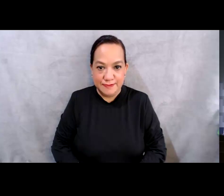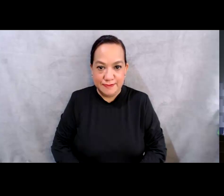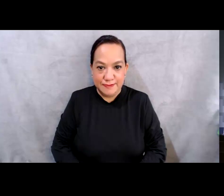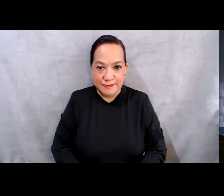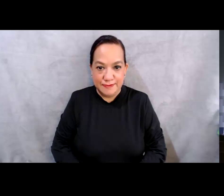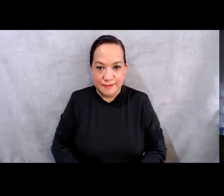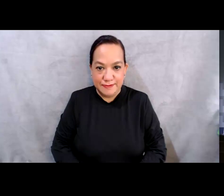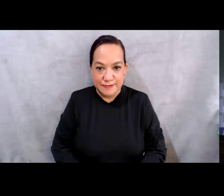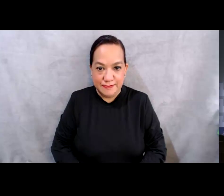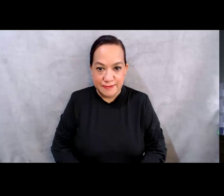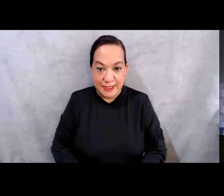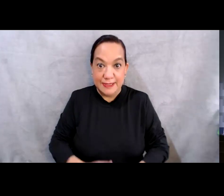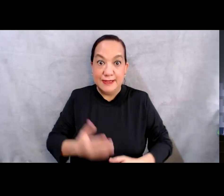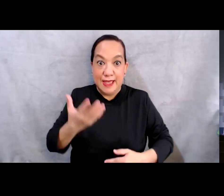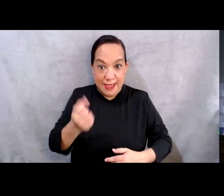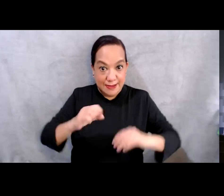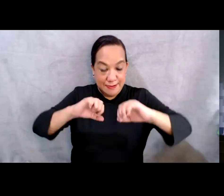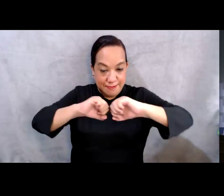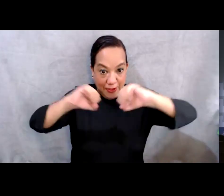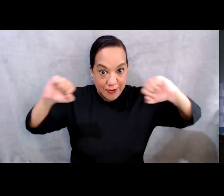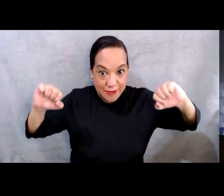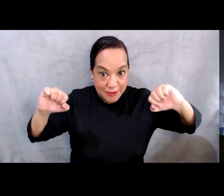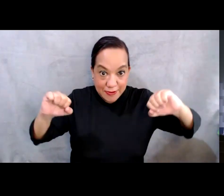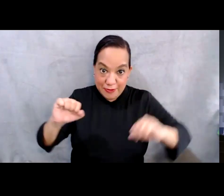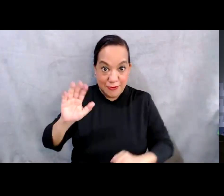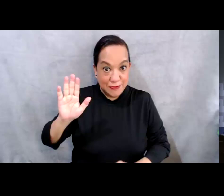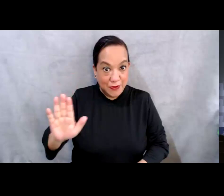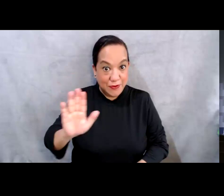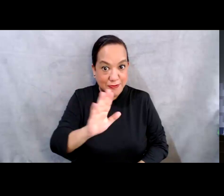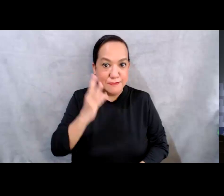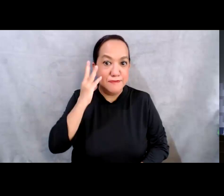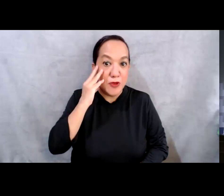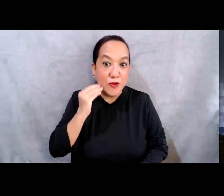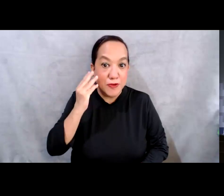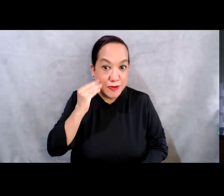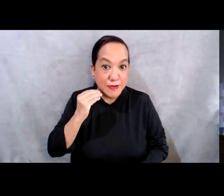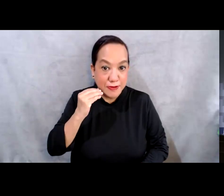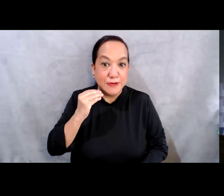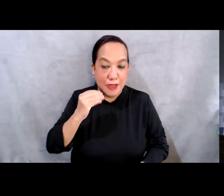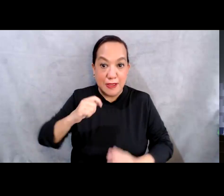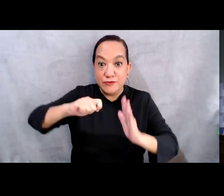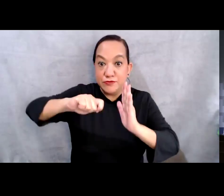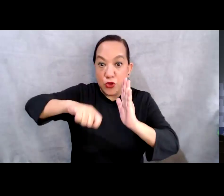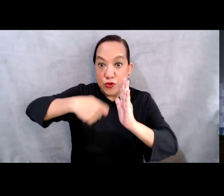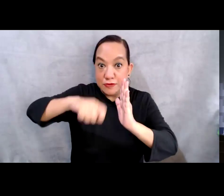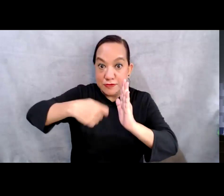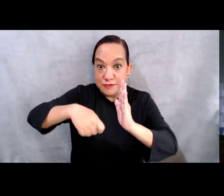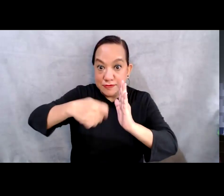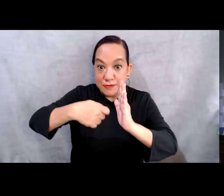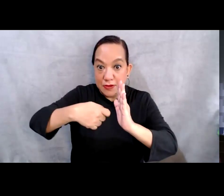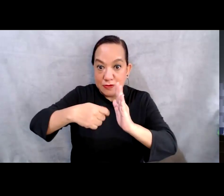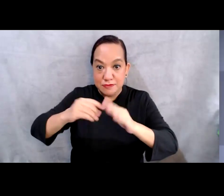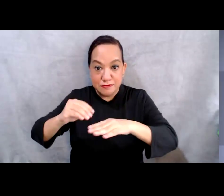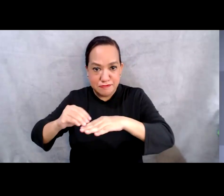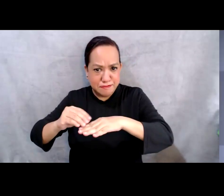realities faced by project-affected communities, offering a grounded understanding of the effectiveness of ADB safeguards